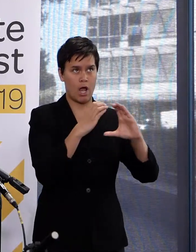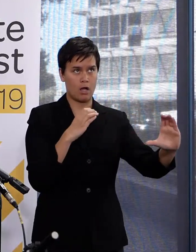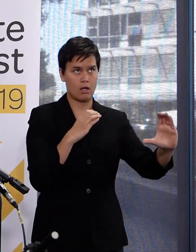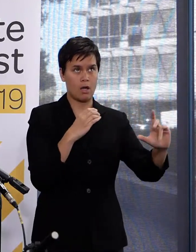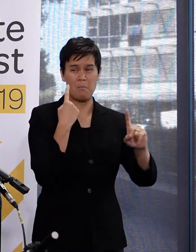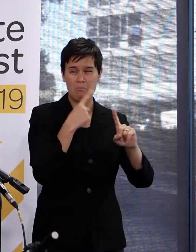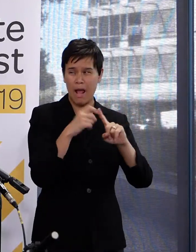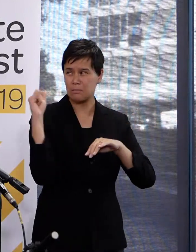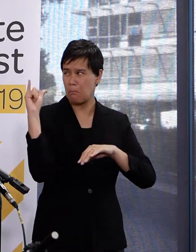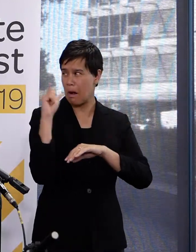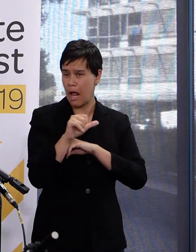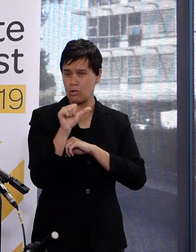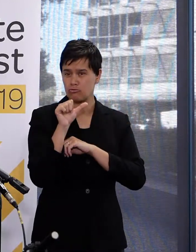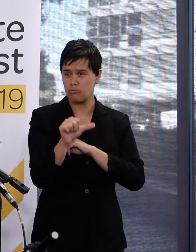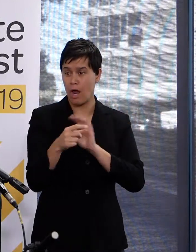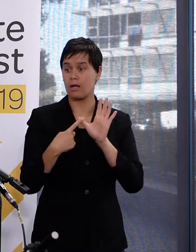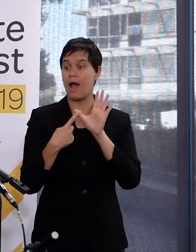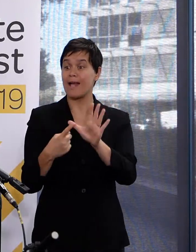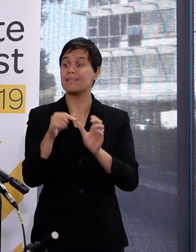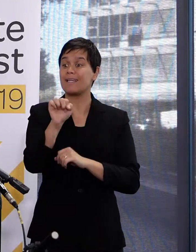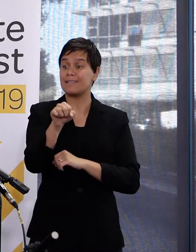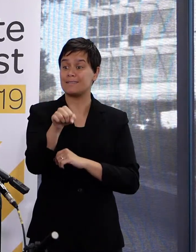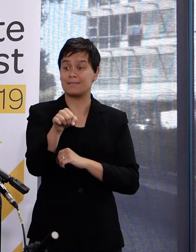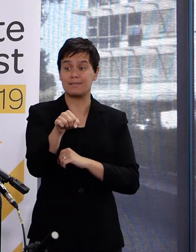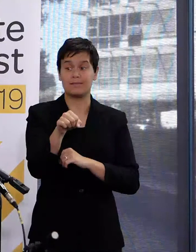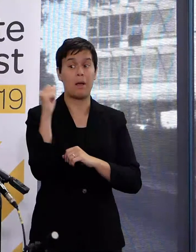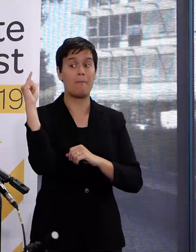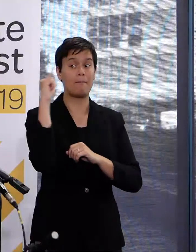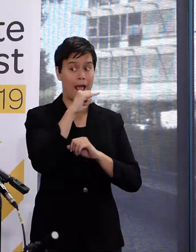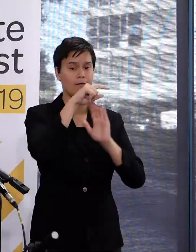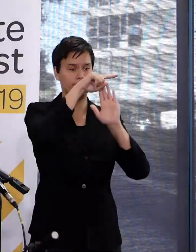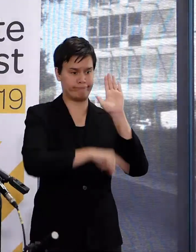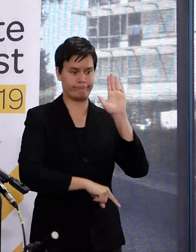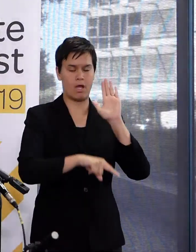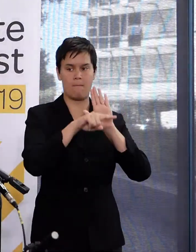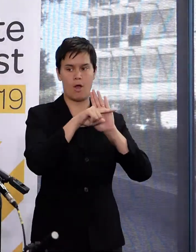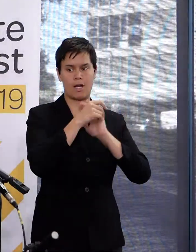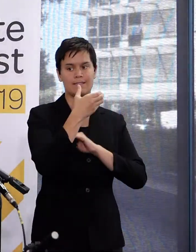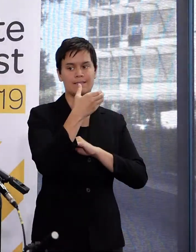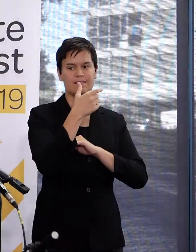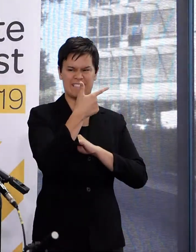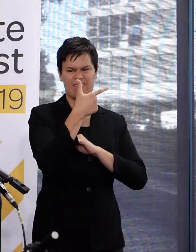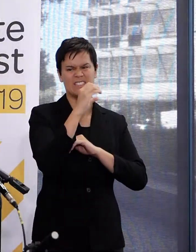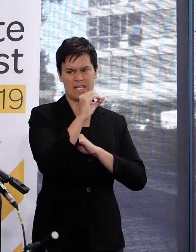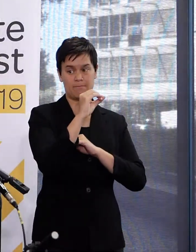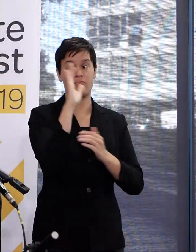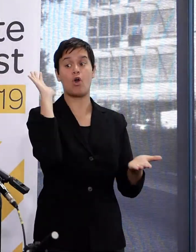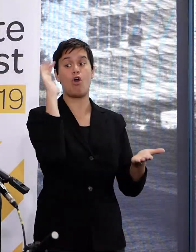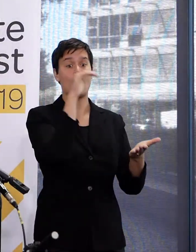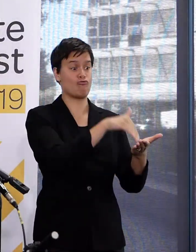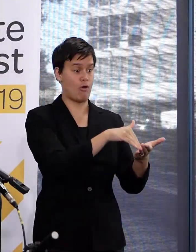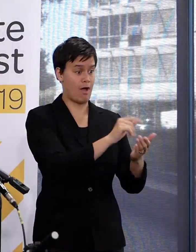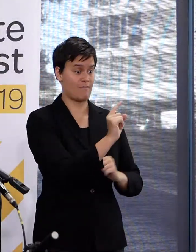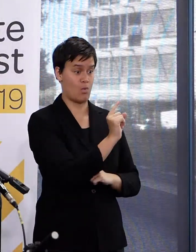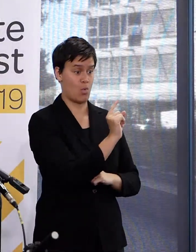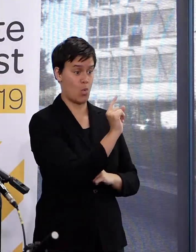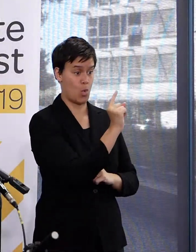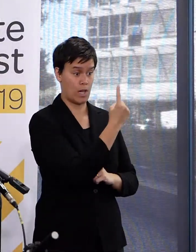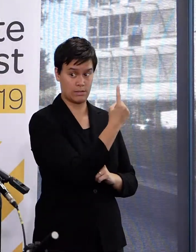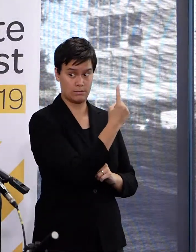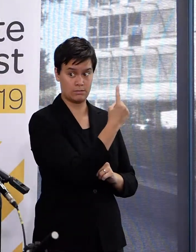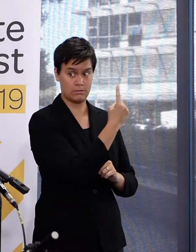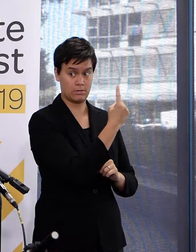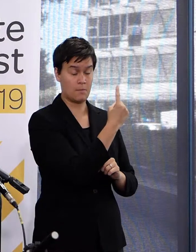and one of the things that has to happen when the vaccine arrives in New Zealand is there's a clearance process, and we have to verify that cold chain has been